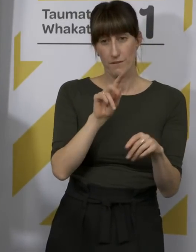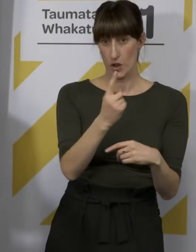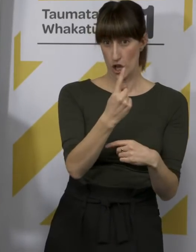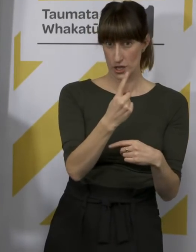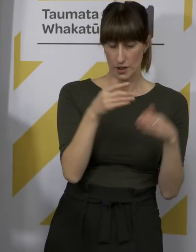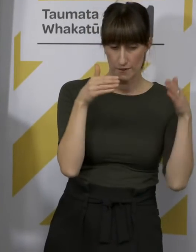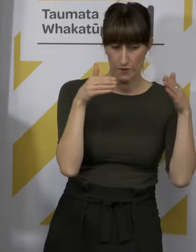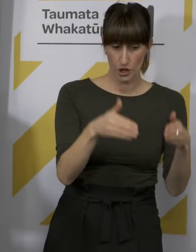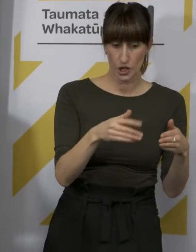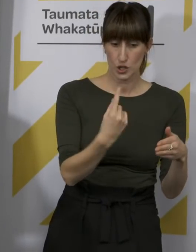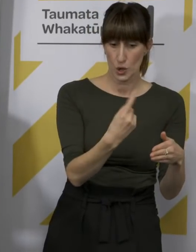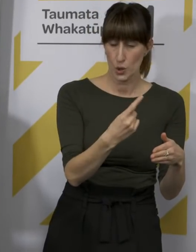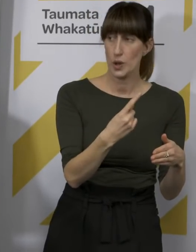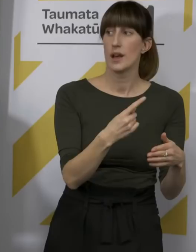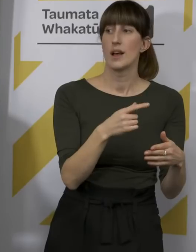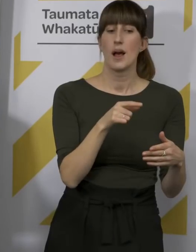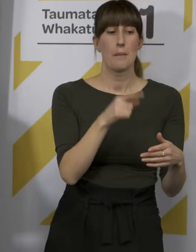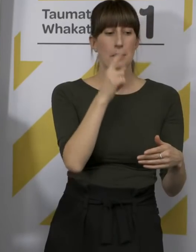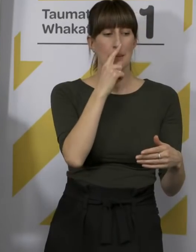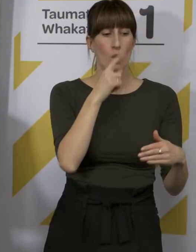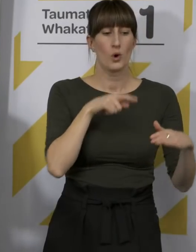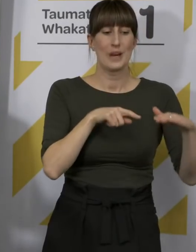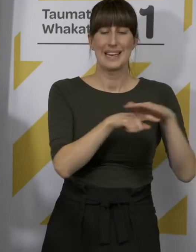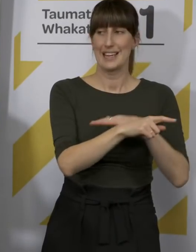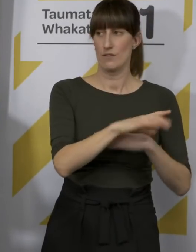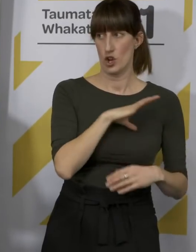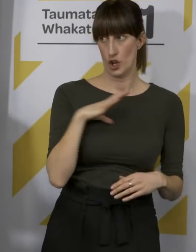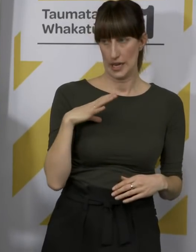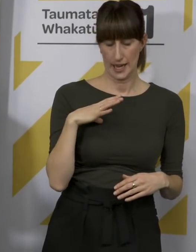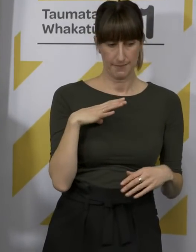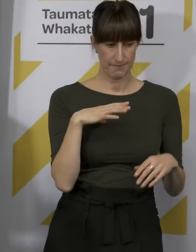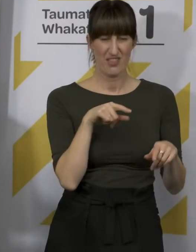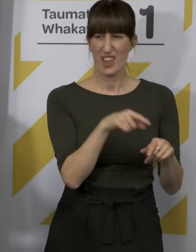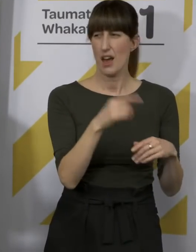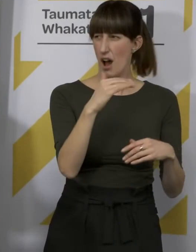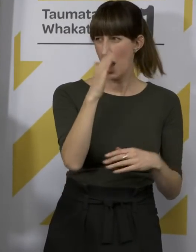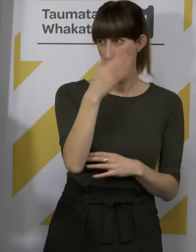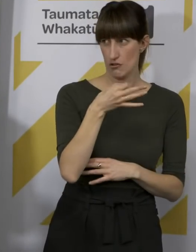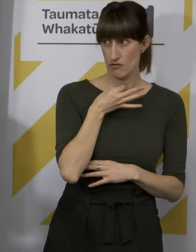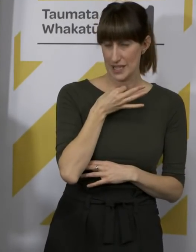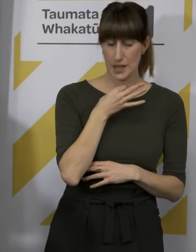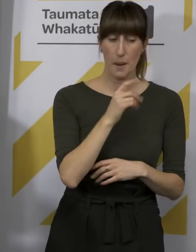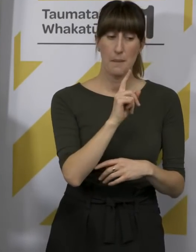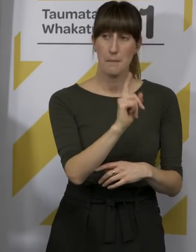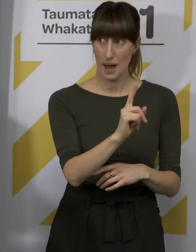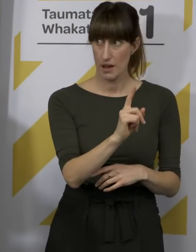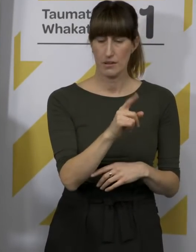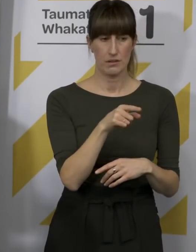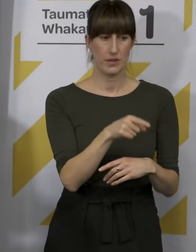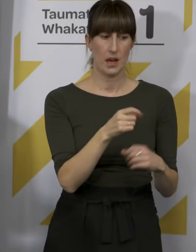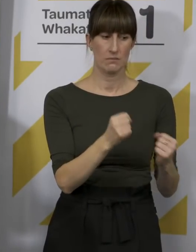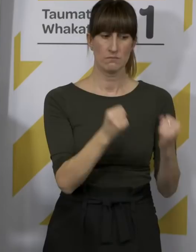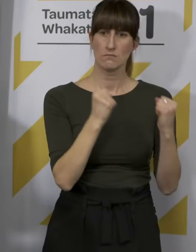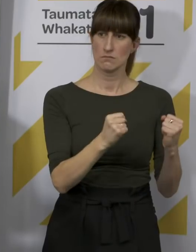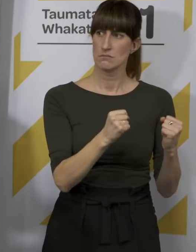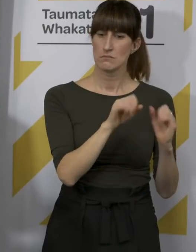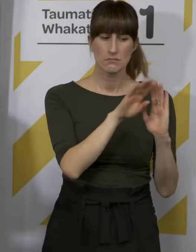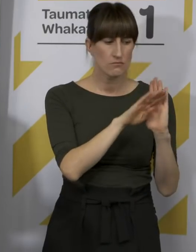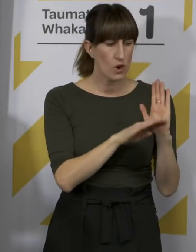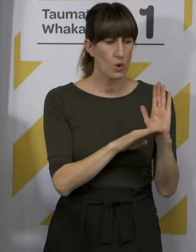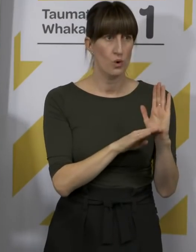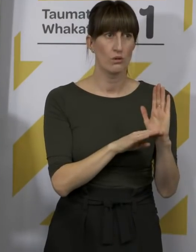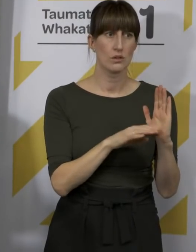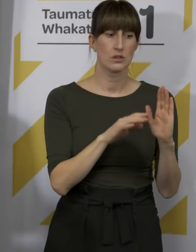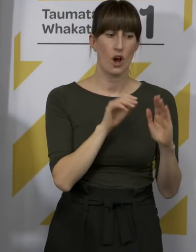is the compassionate leave people, notwithstanding that they all, had very strict expectations and